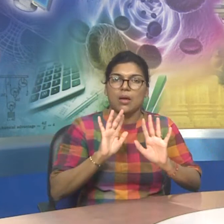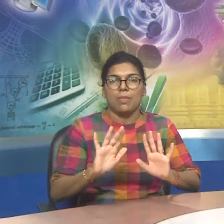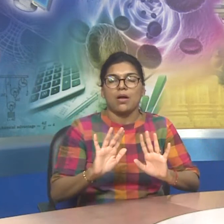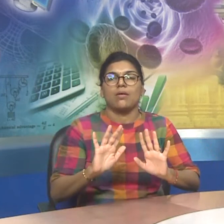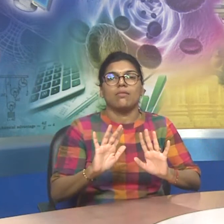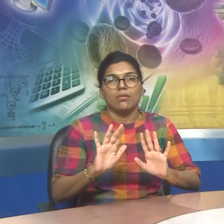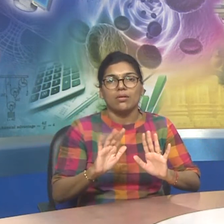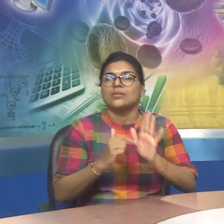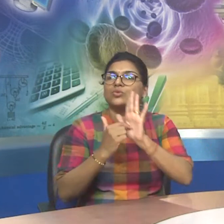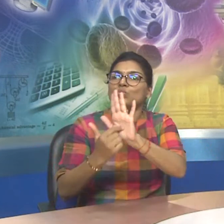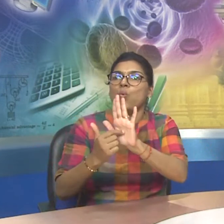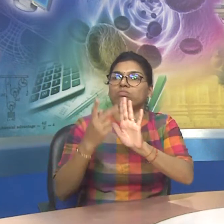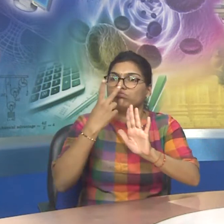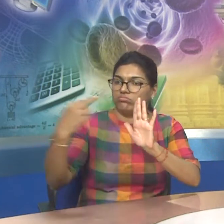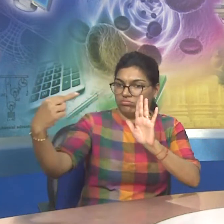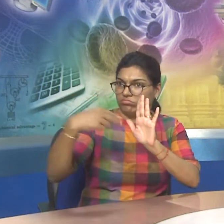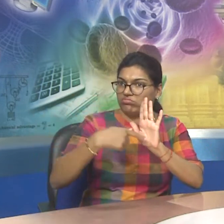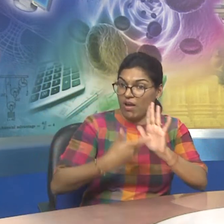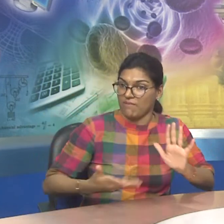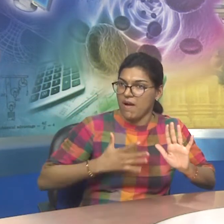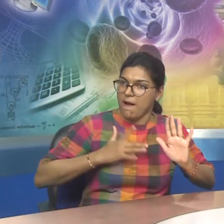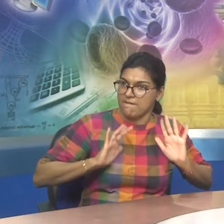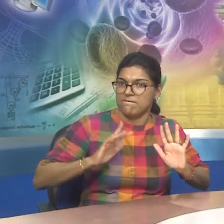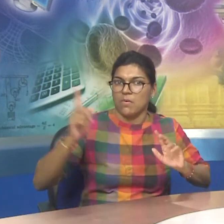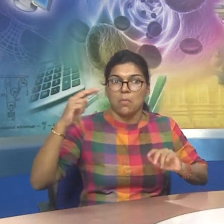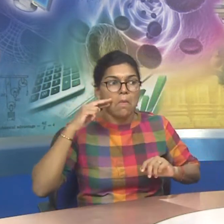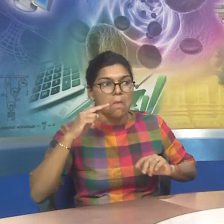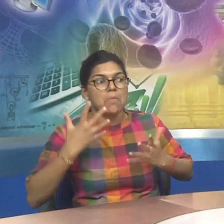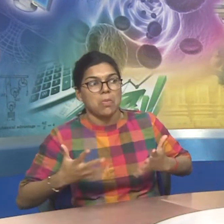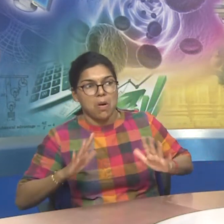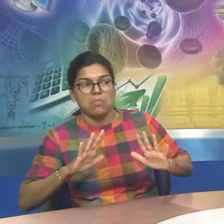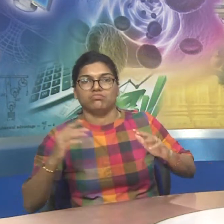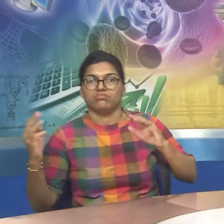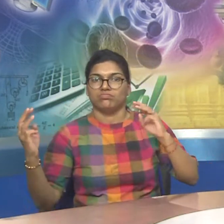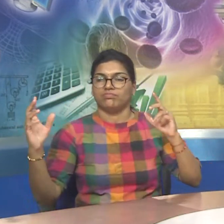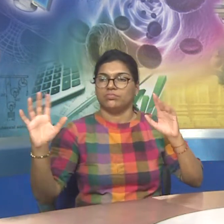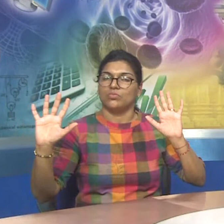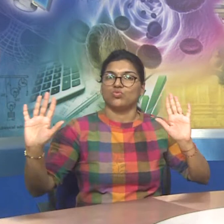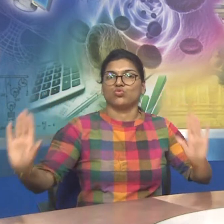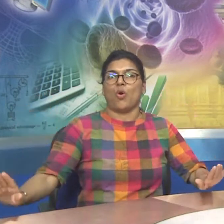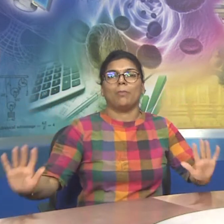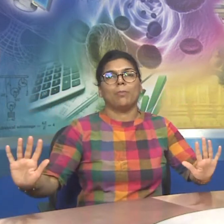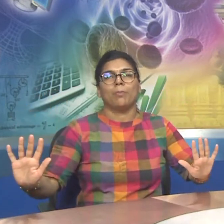But they all have an invisible fear